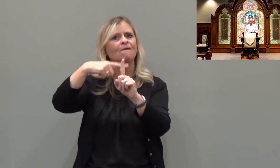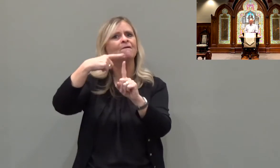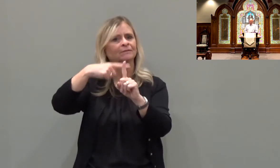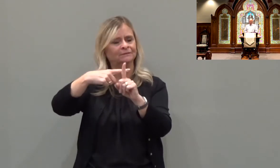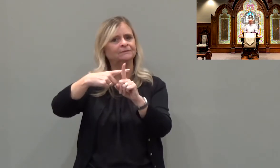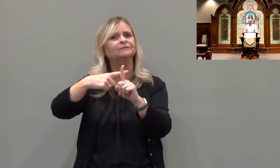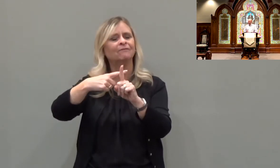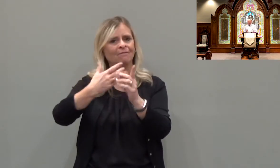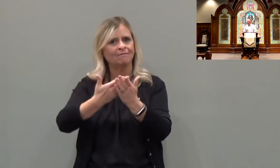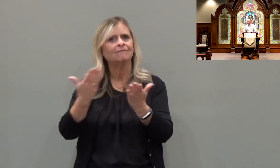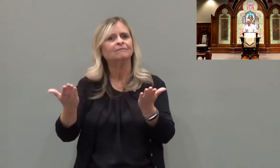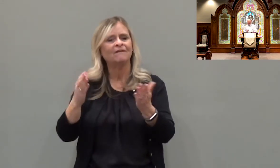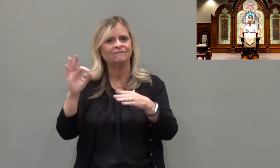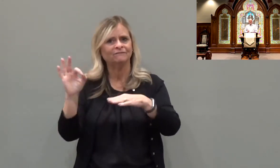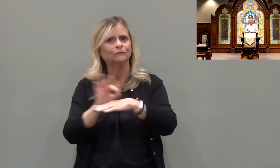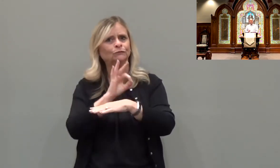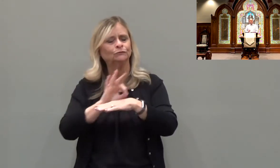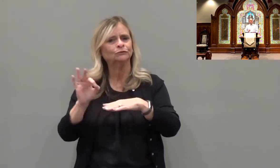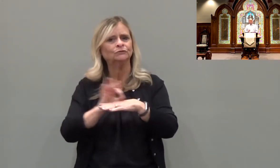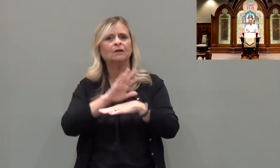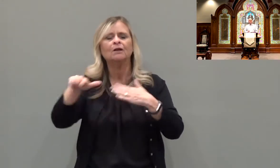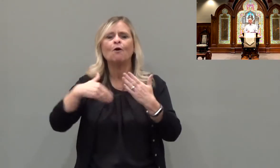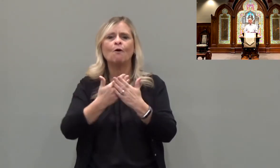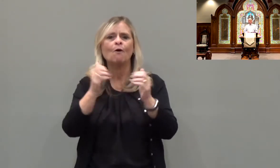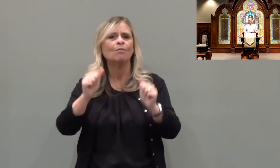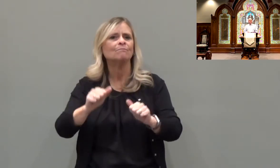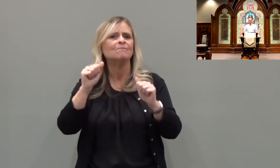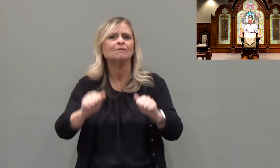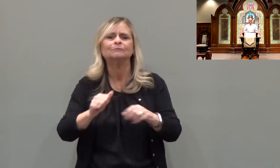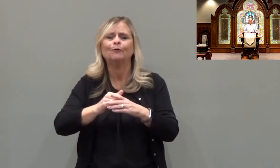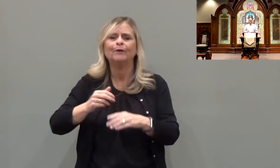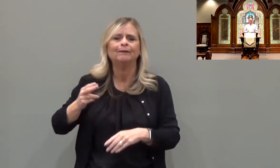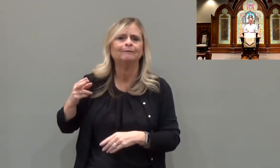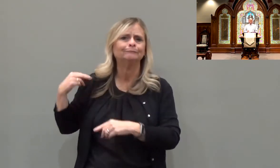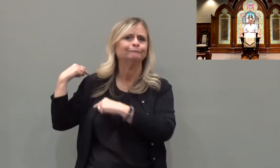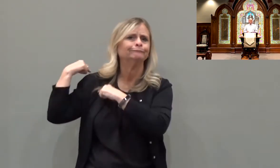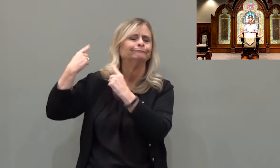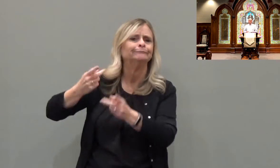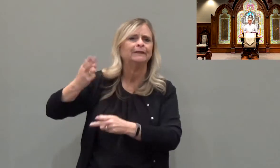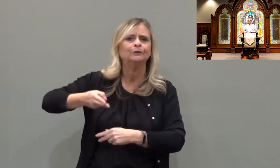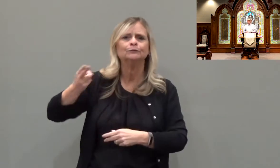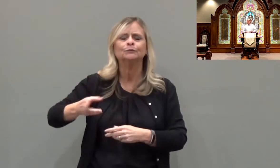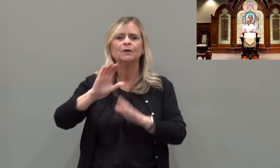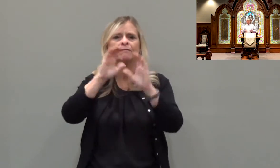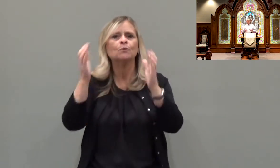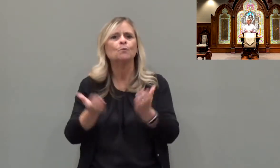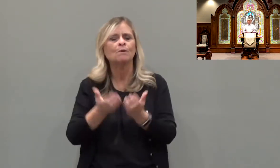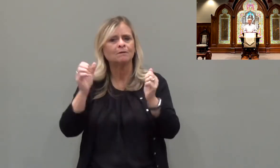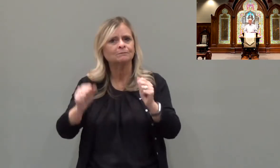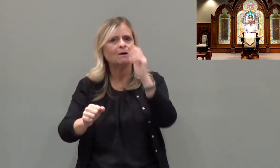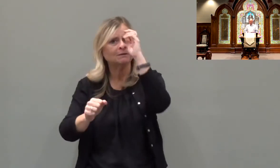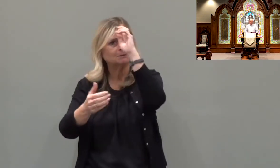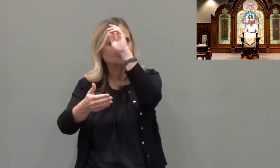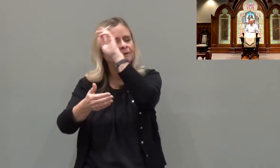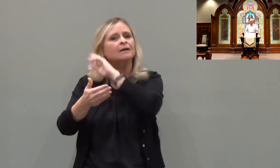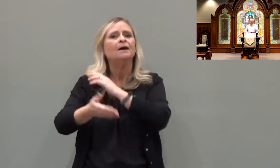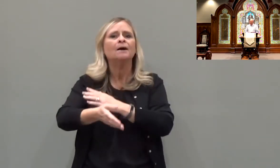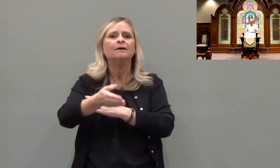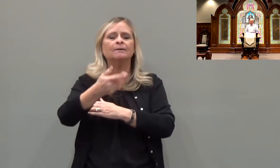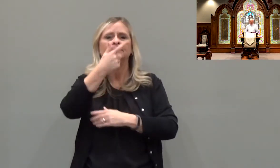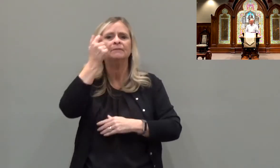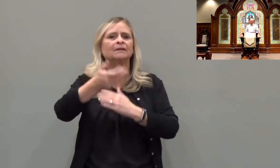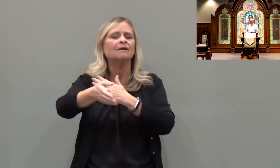functions. And all that is possible in the history of the world is possible because God holds this